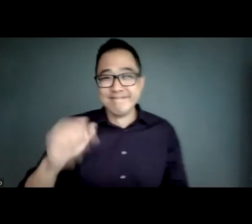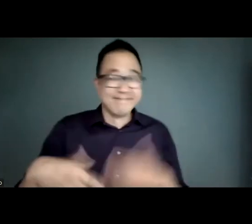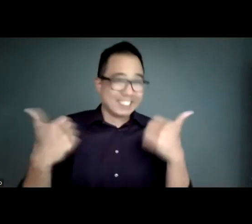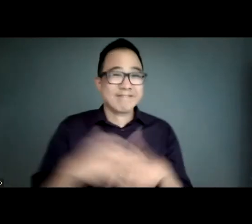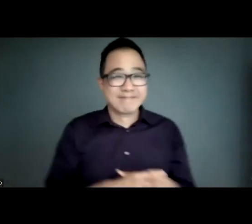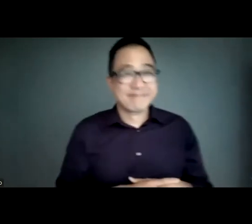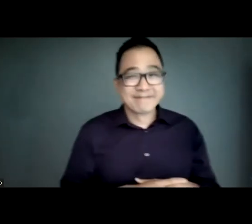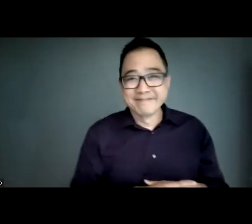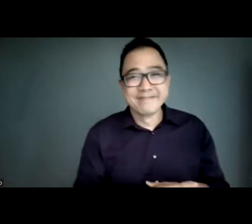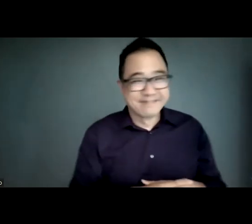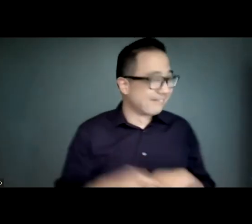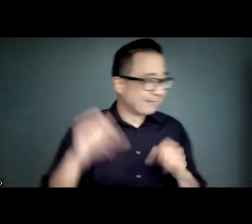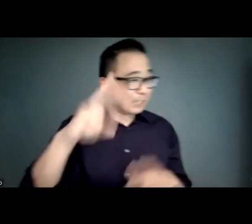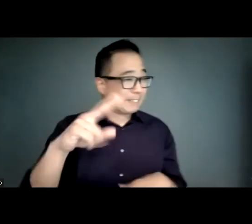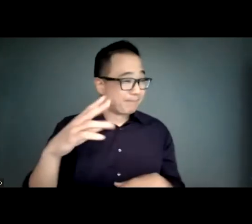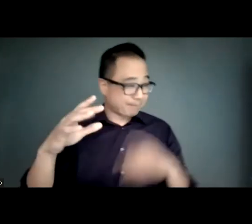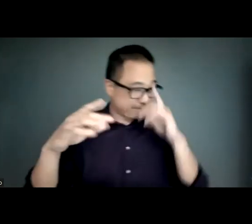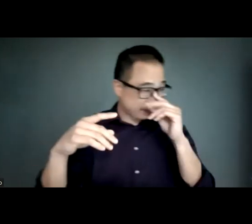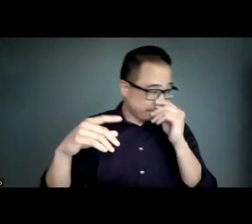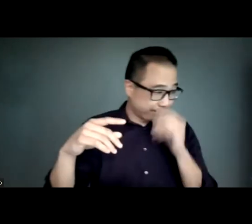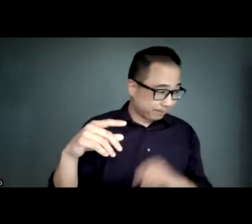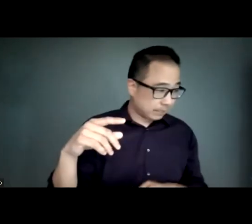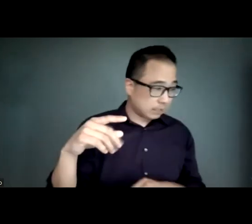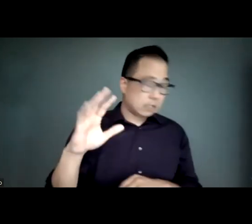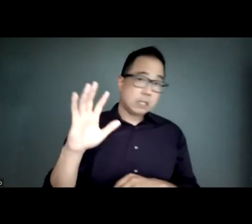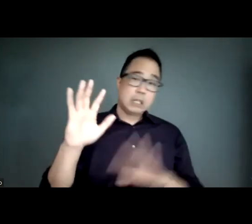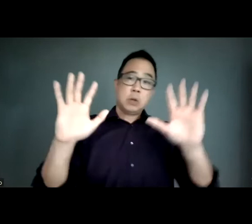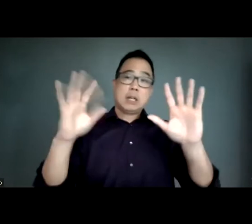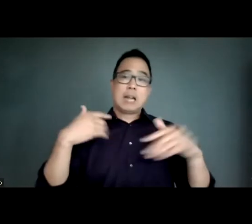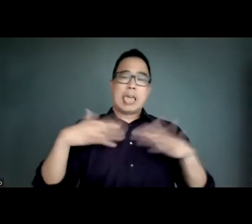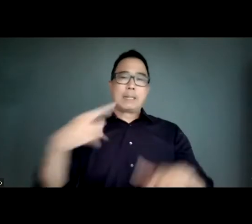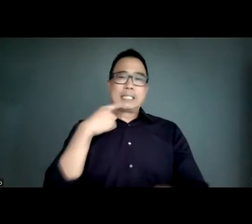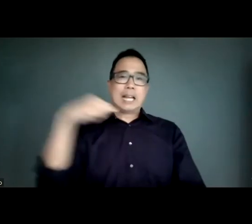so helpful. So big ups to Amazon.